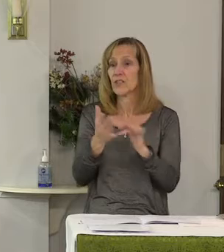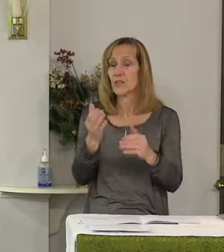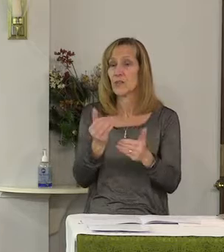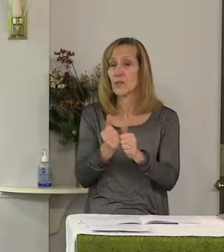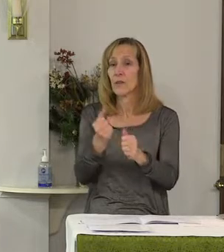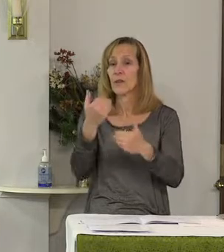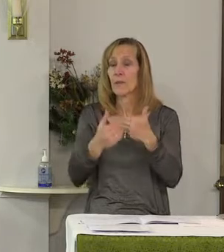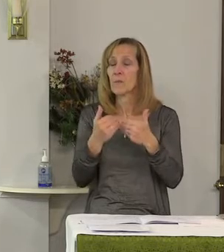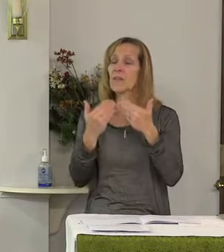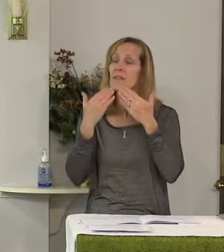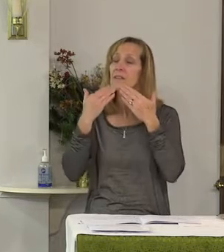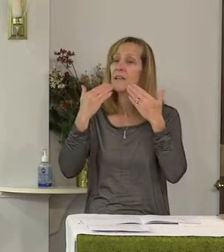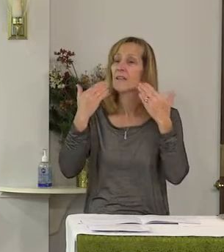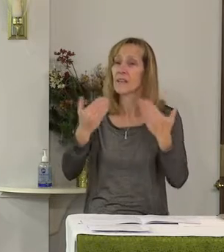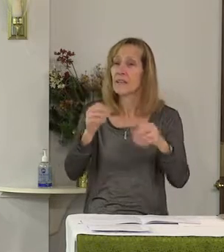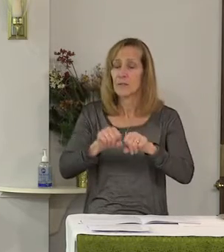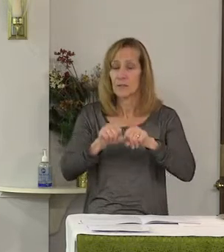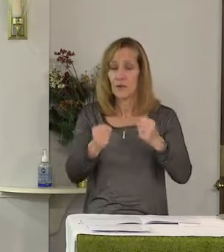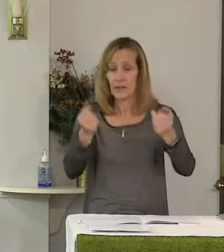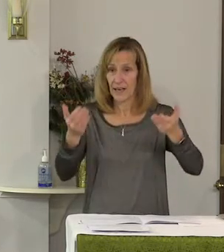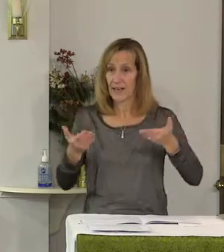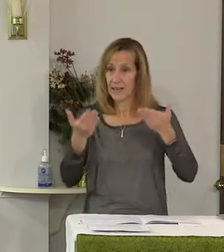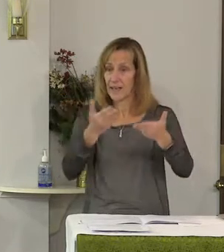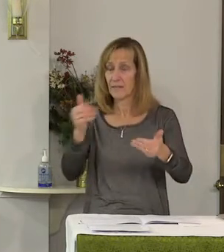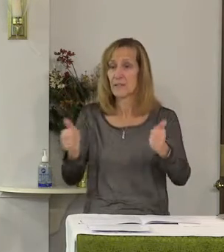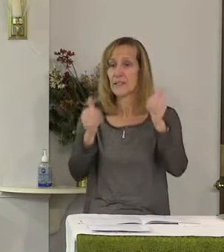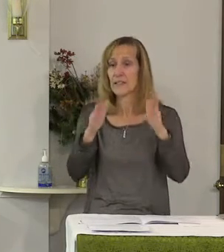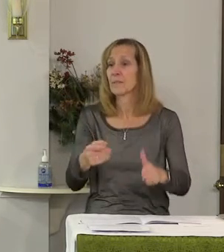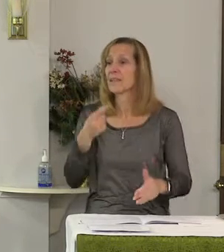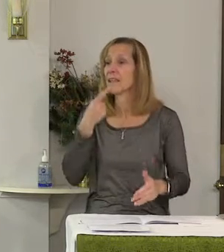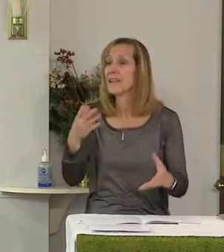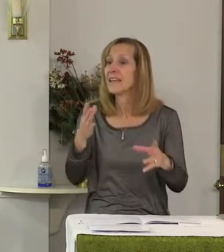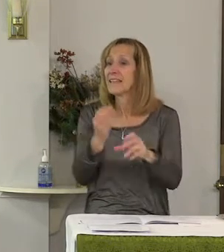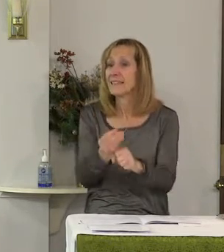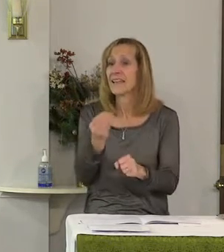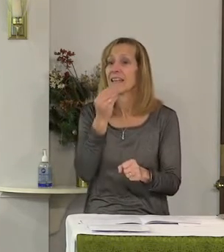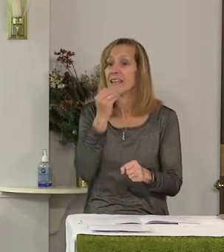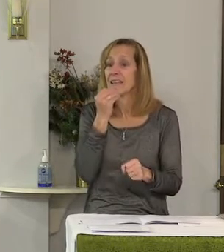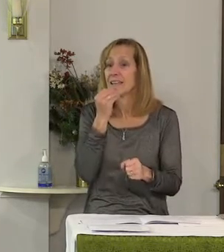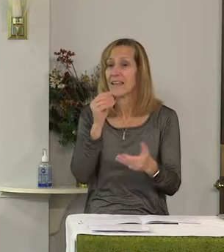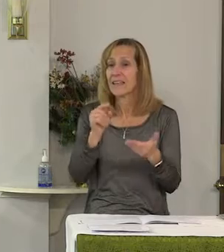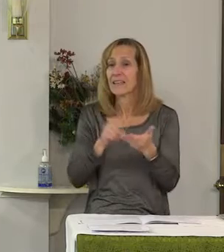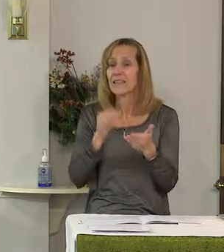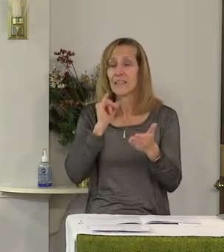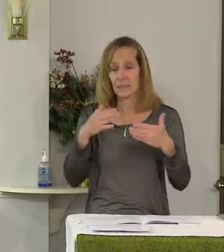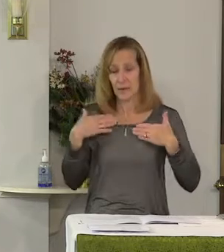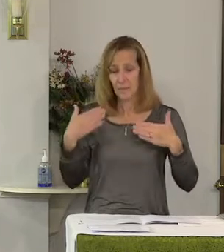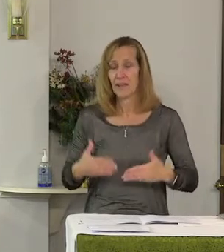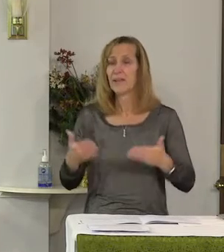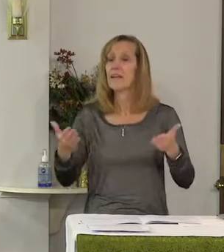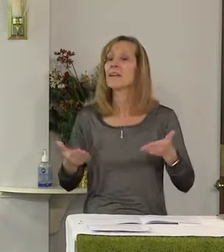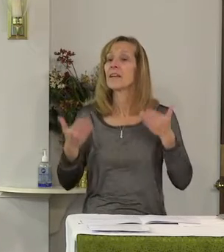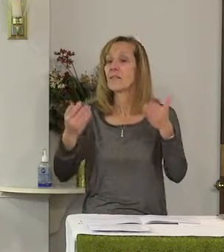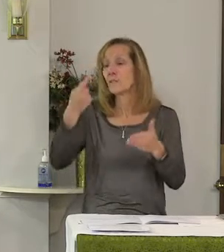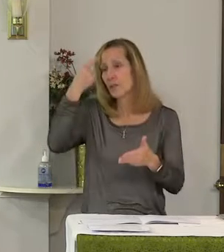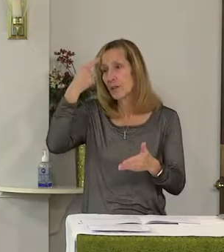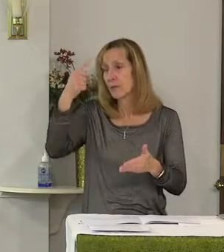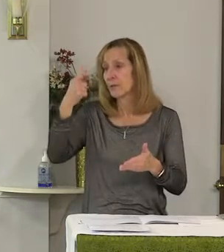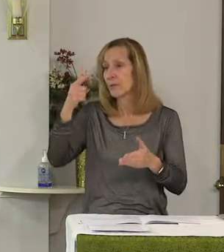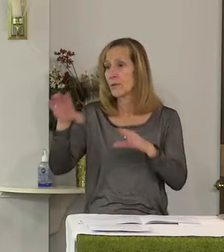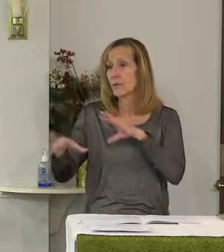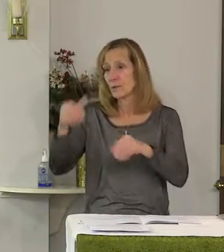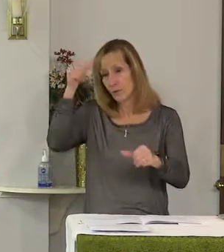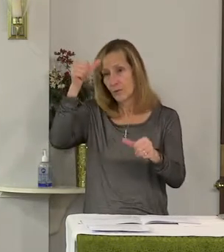took bread and gave thanks. He broke it and gave it to his disciples, saying, "Take and eat. This is my body given for